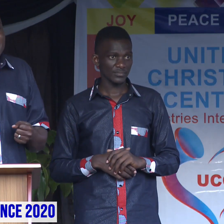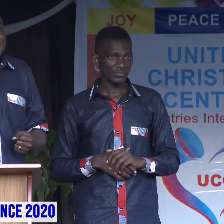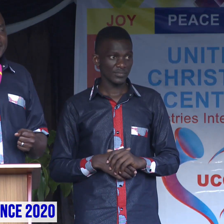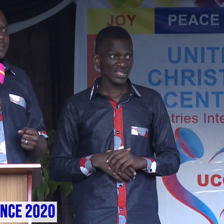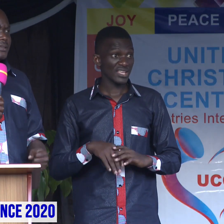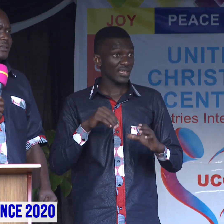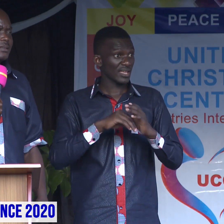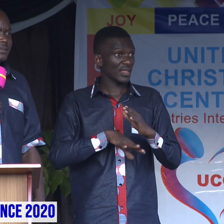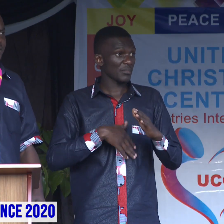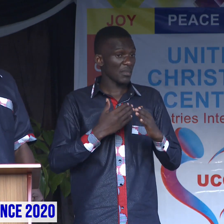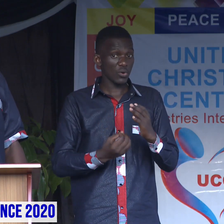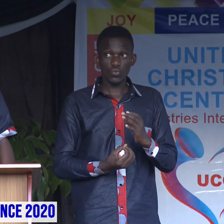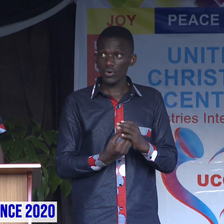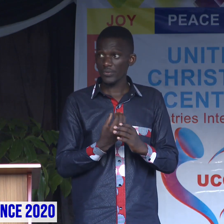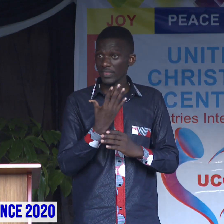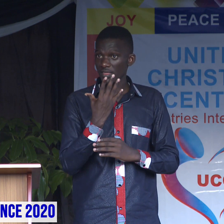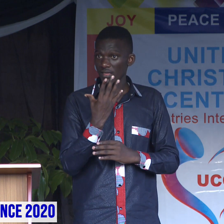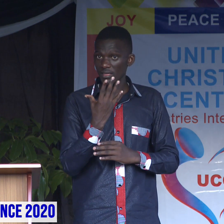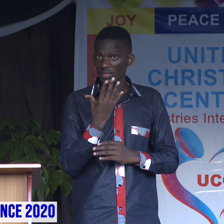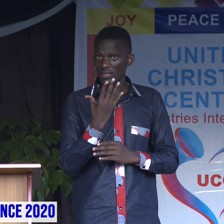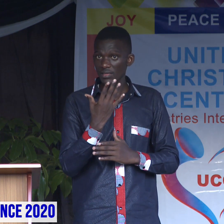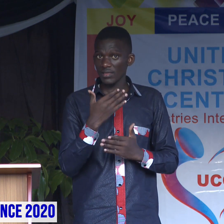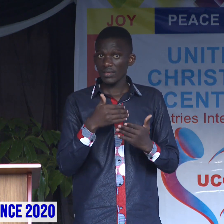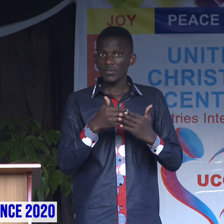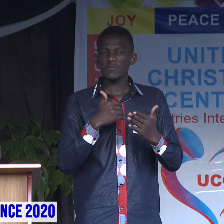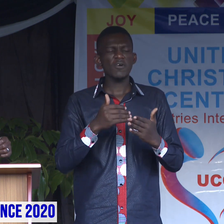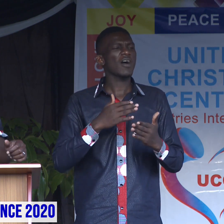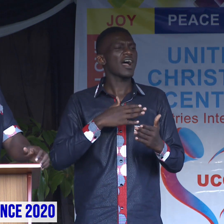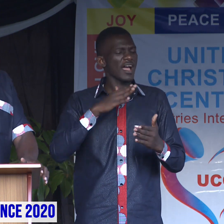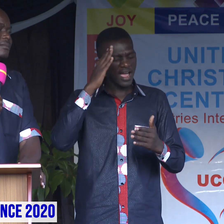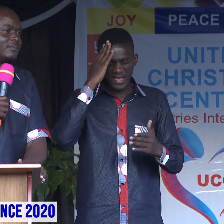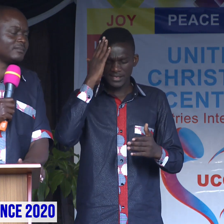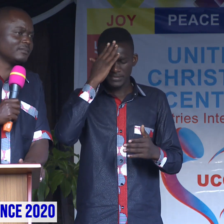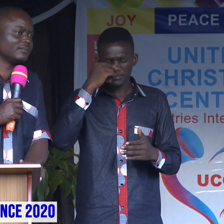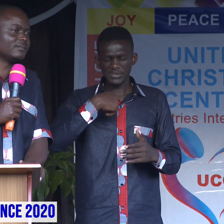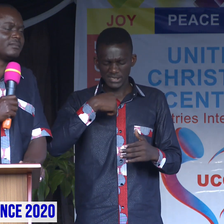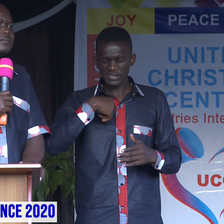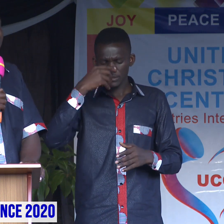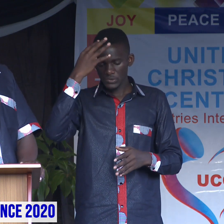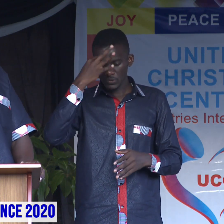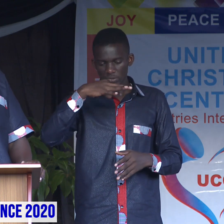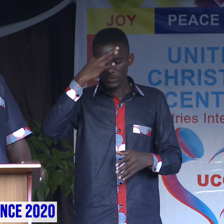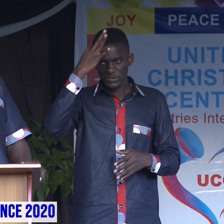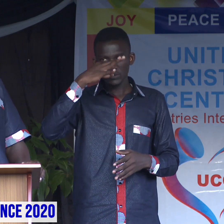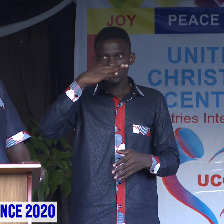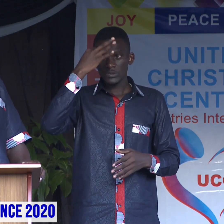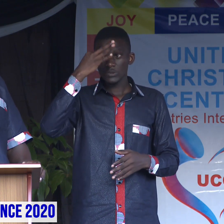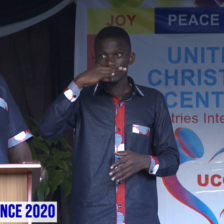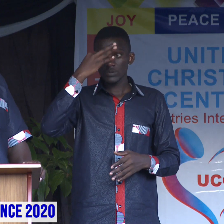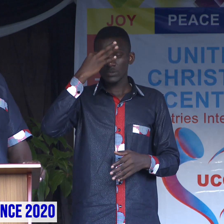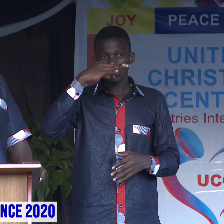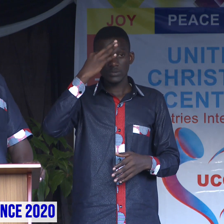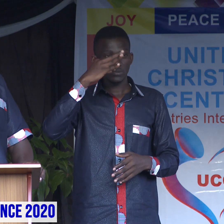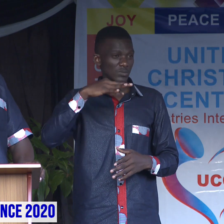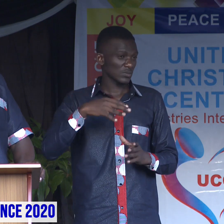Mukukula kwange. In my growth. Naline manyi nti ndi mugezi. I thought, I knew myself to be a wise person.